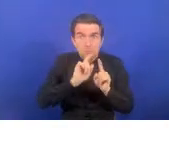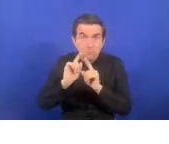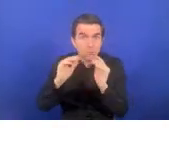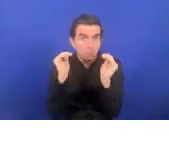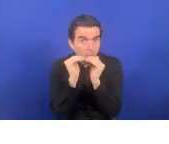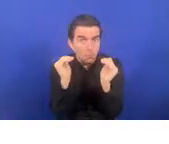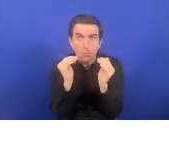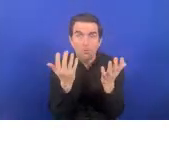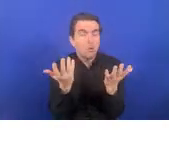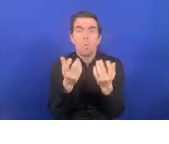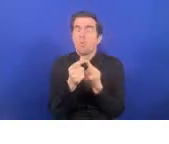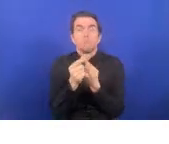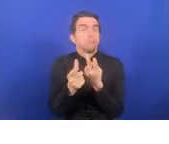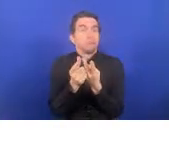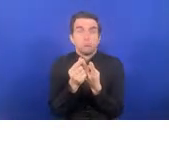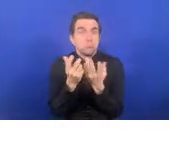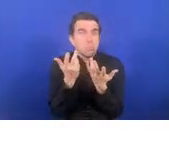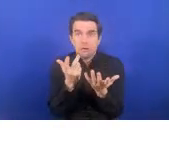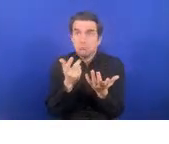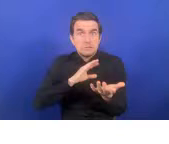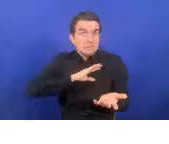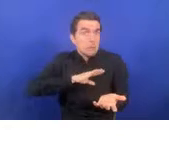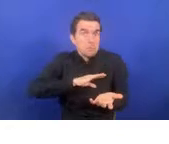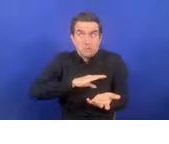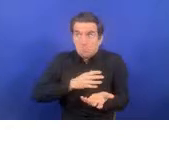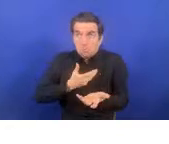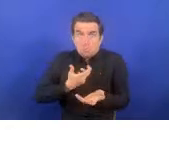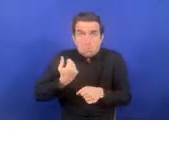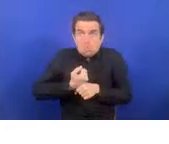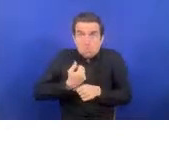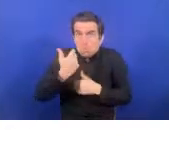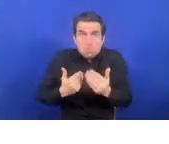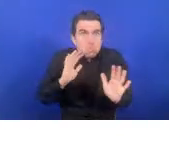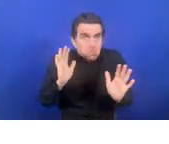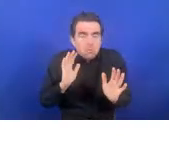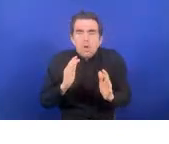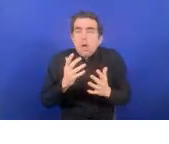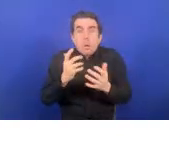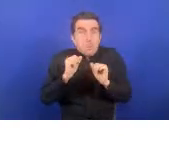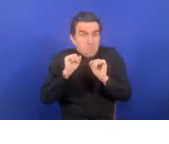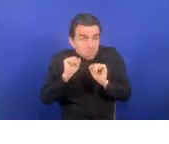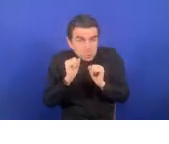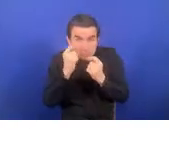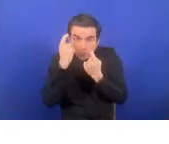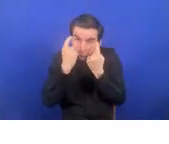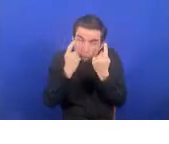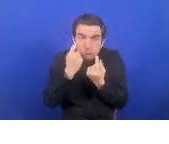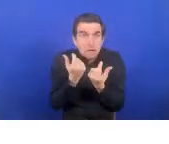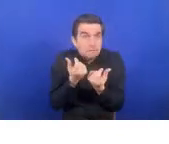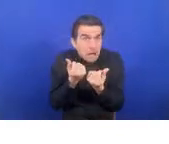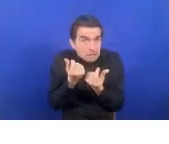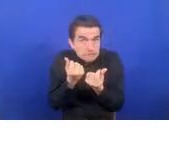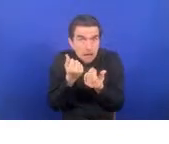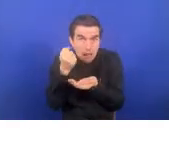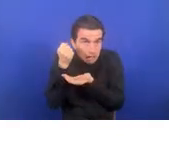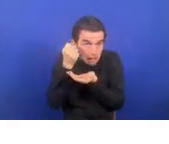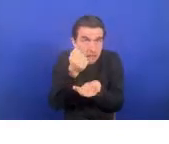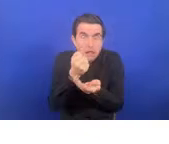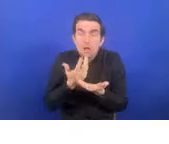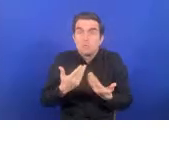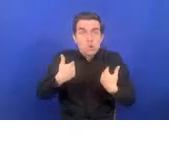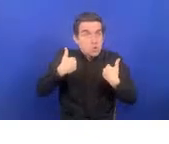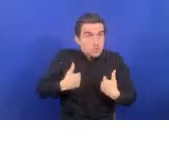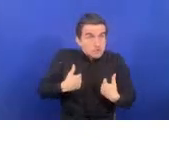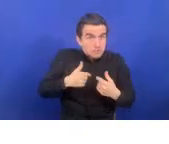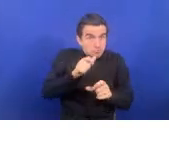how can we think about accountability? Other aspects, as we will discuss with our colleague from Brazil, include looking